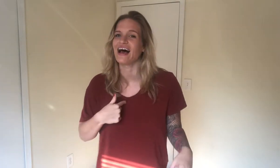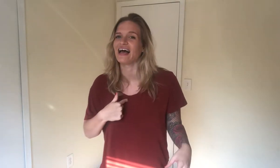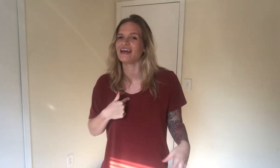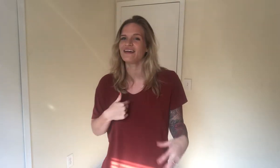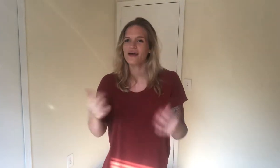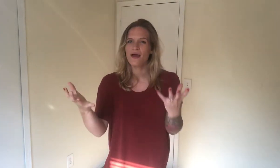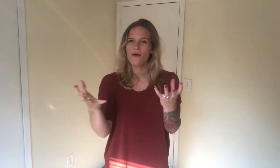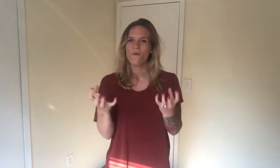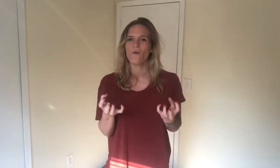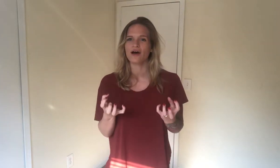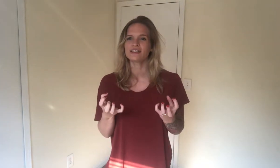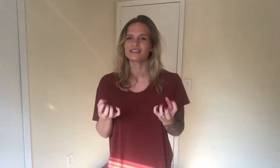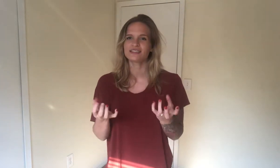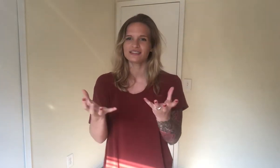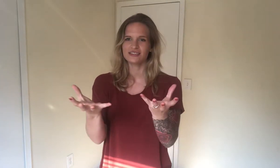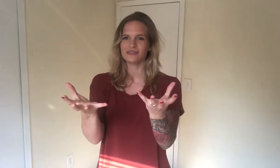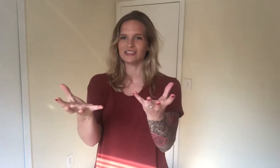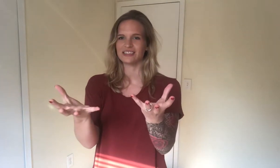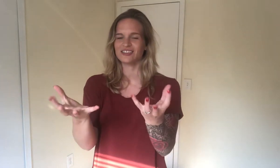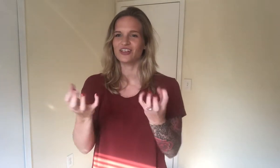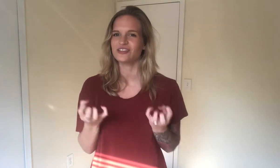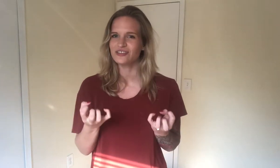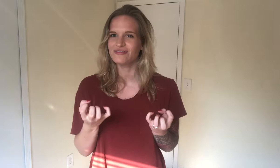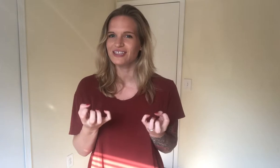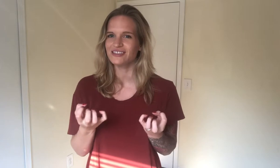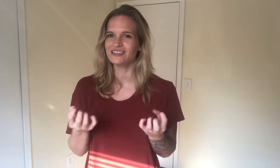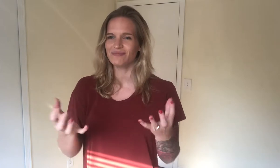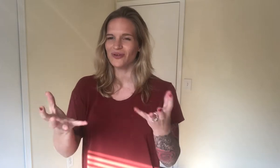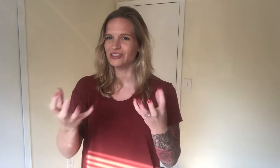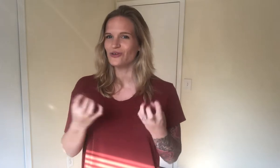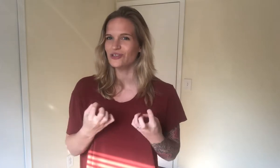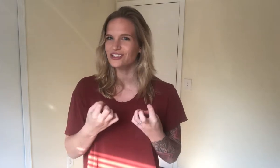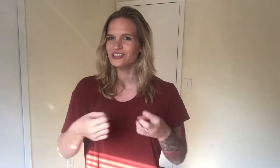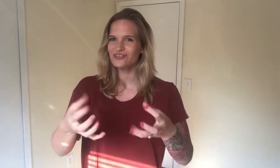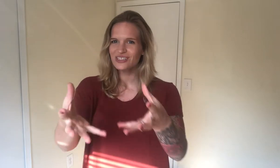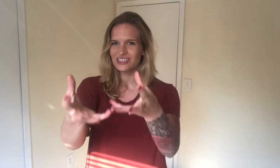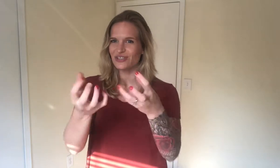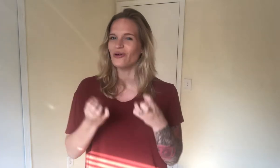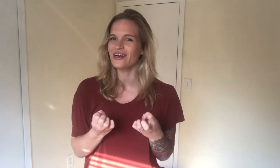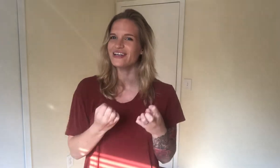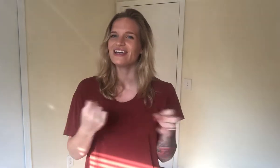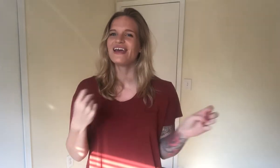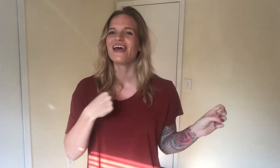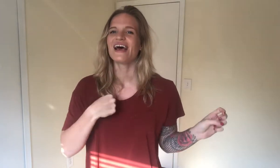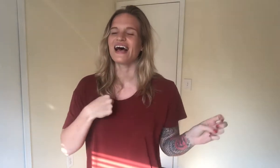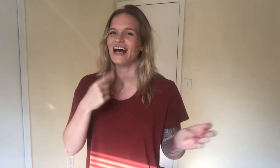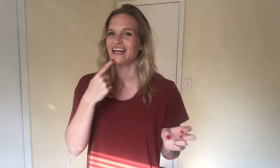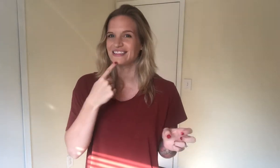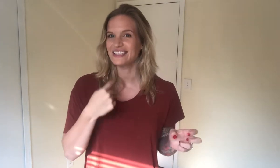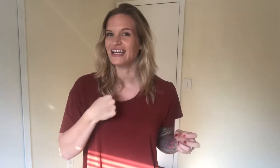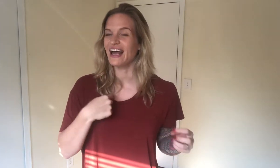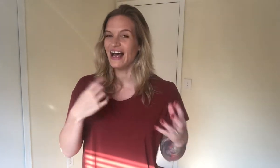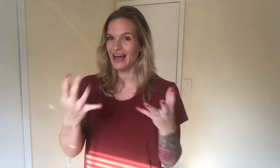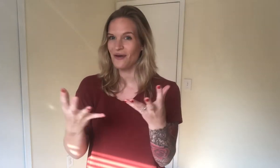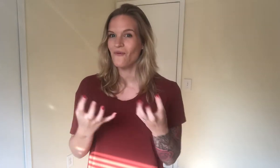I want, so just scrunch your fingers and pull it towards you because you want it. I said, I